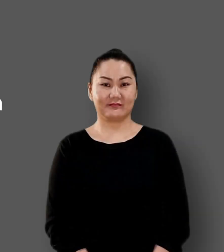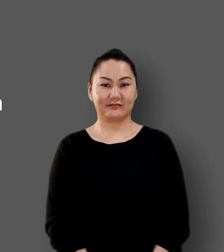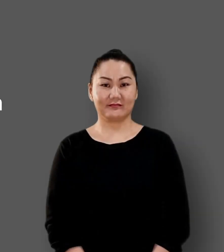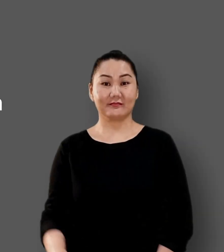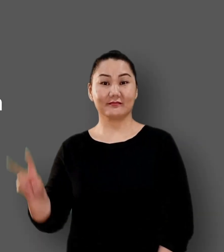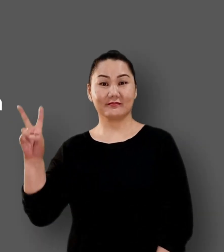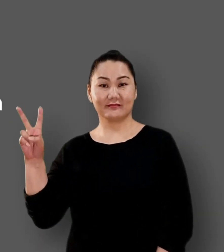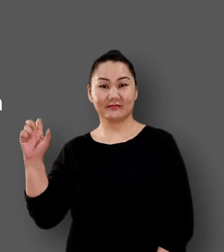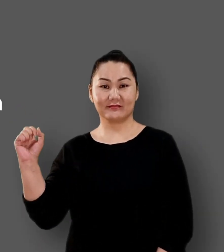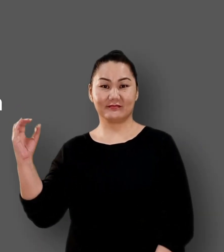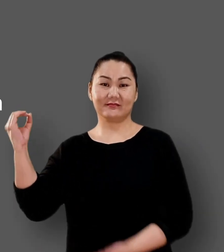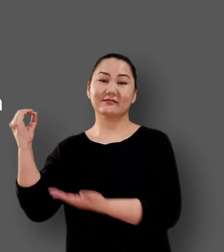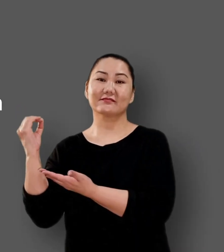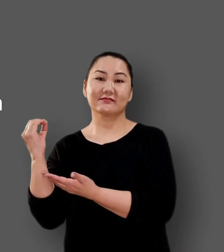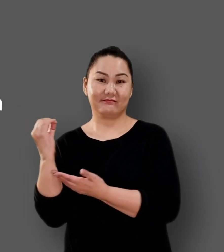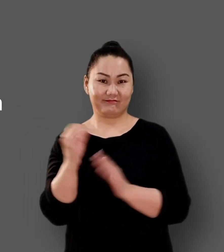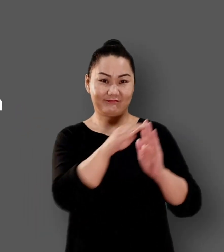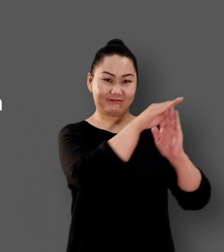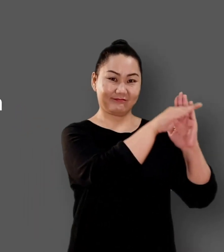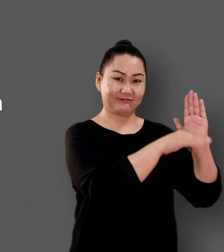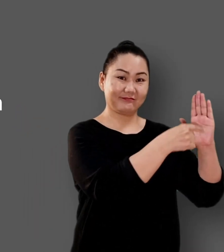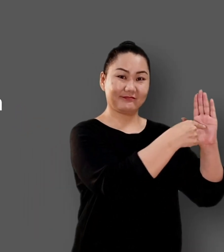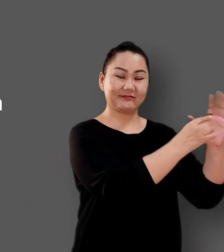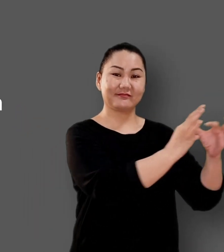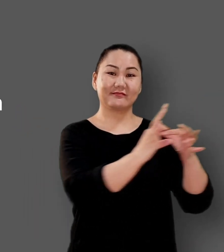VSO Position Paper on Disability Inclusion.